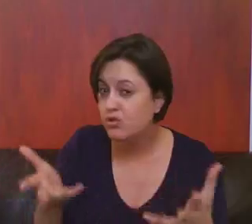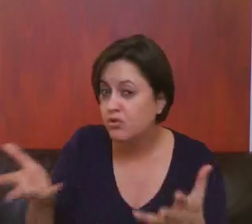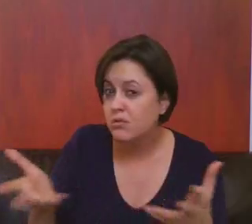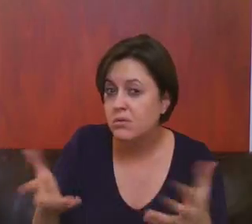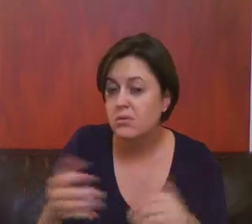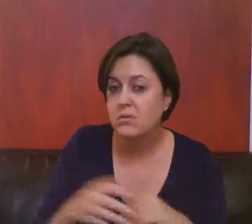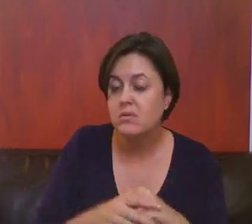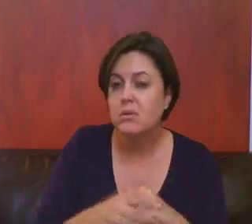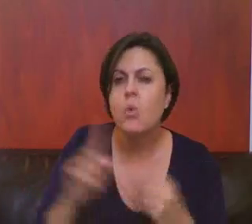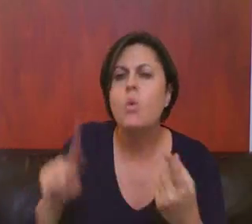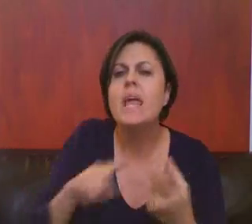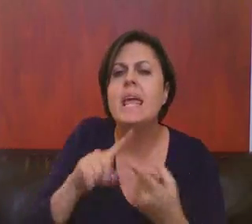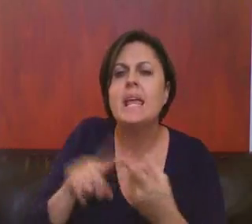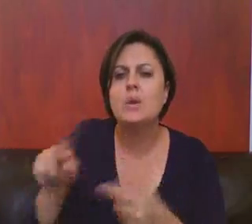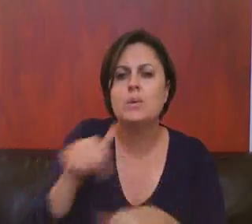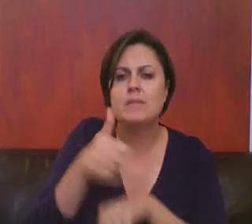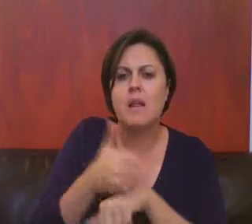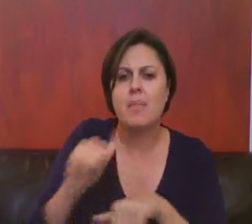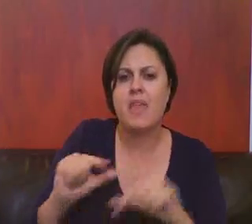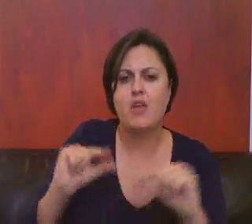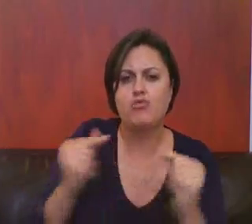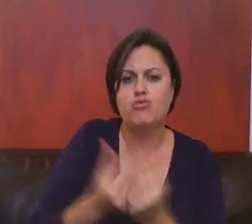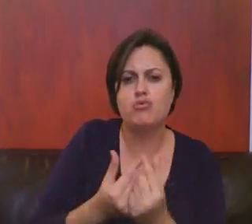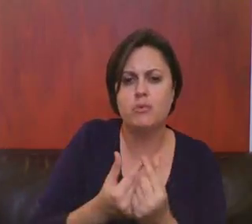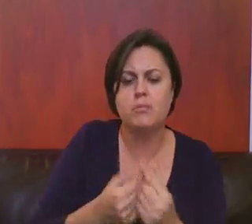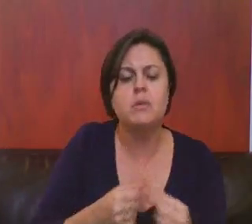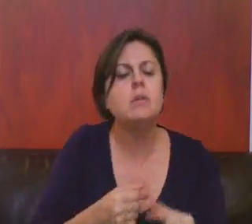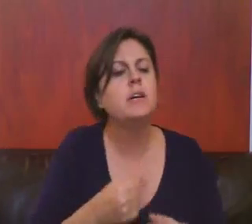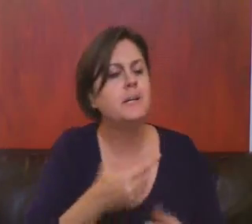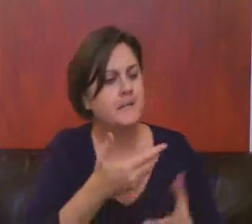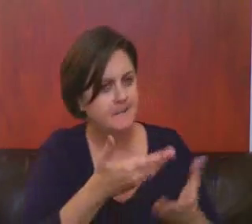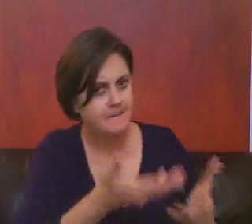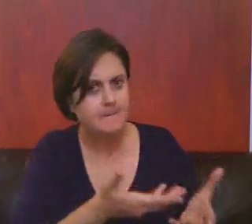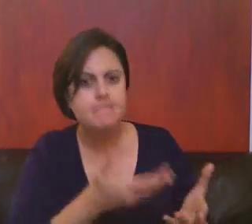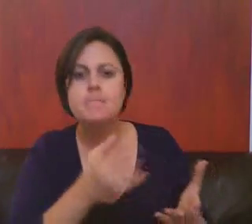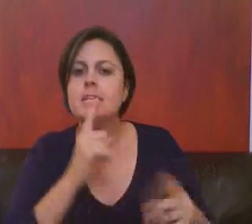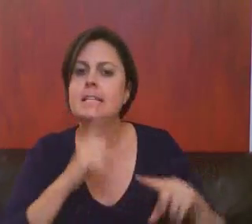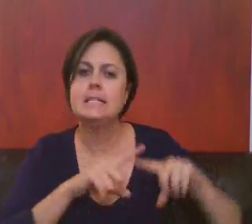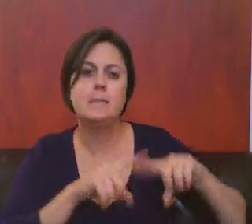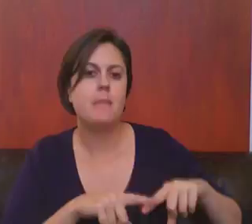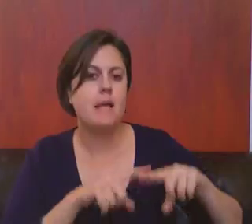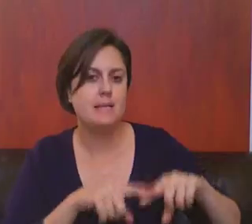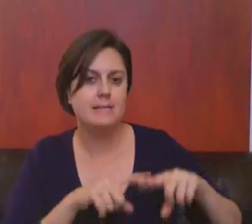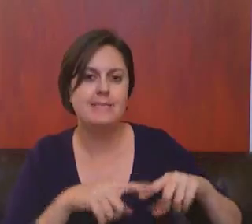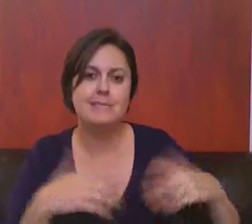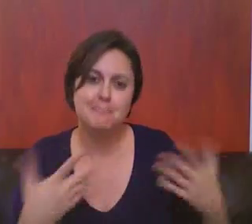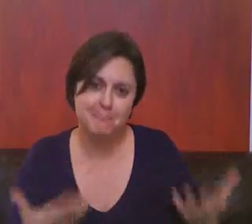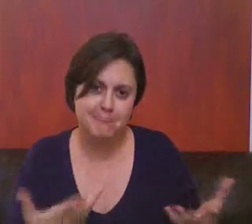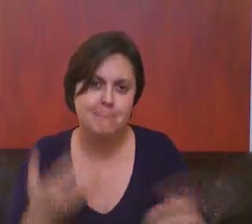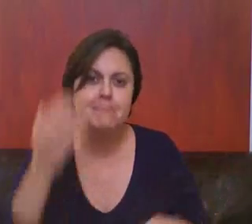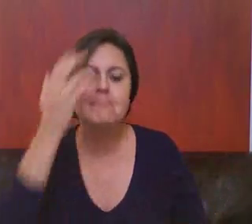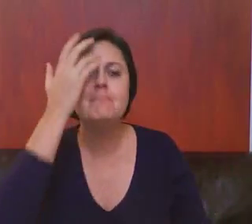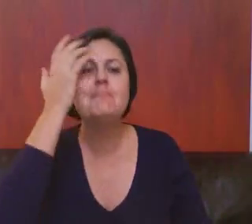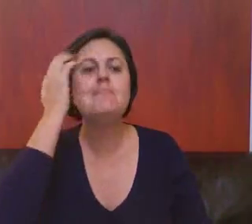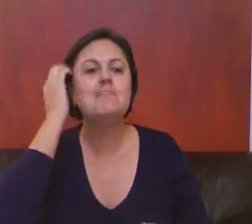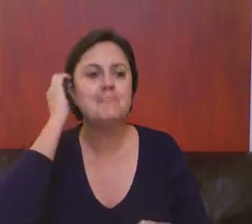you do that? I think that's an it depends question. Okay. It really depends on